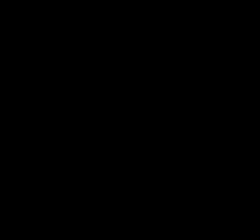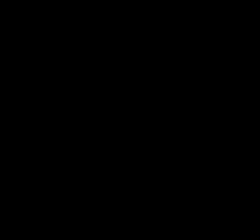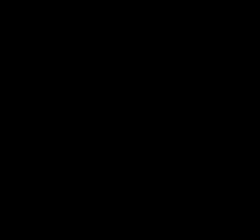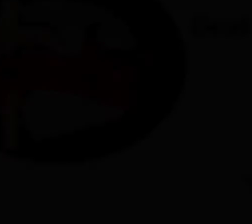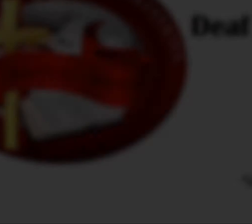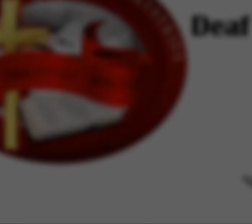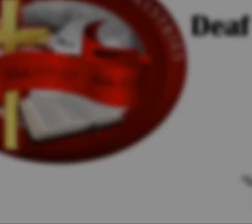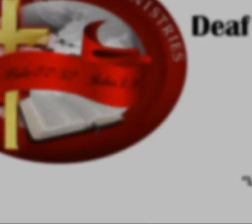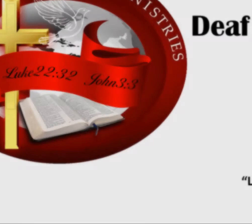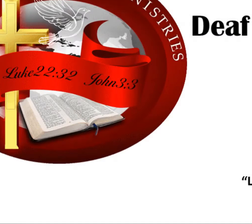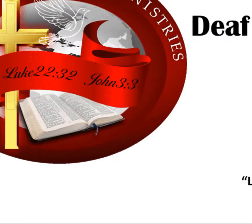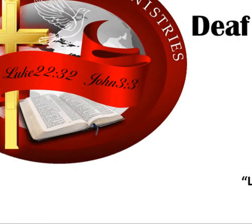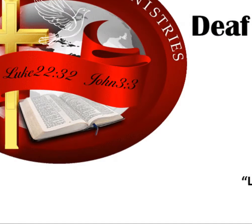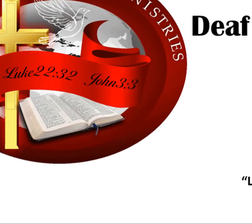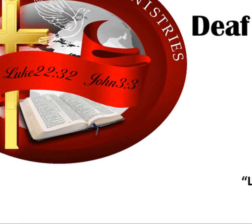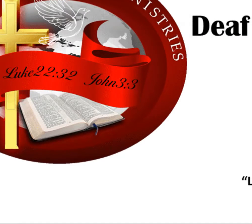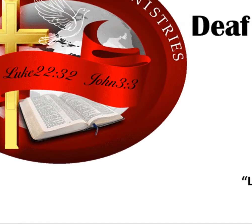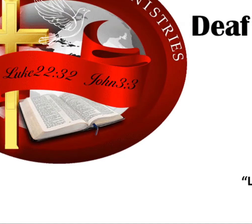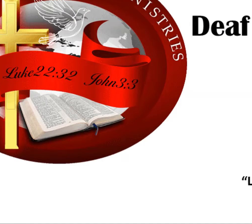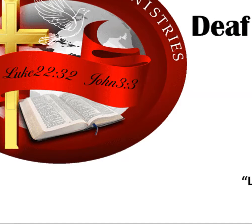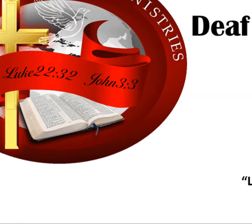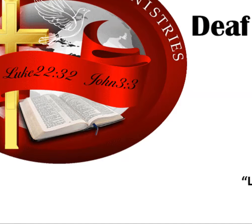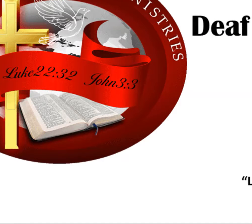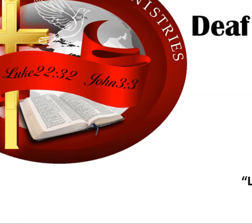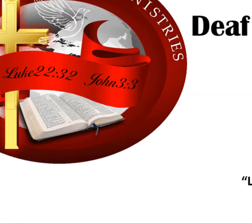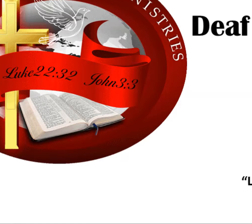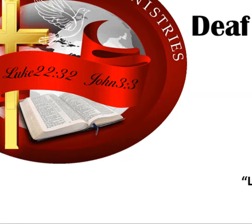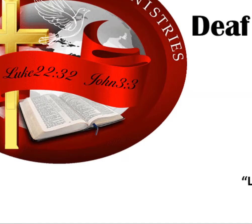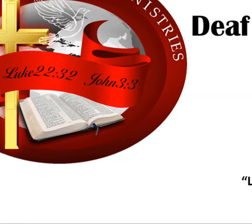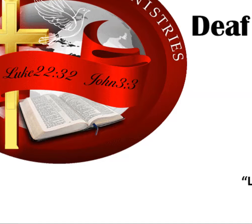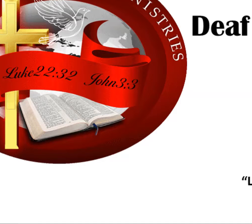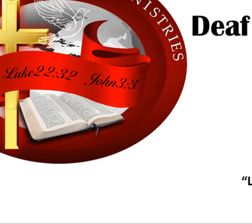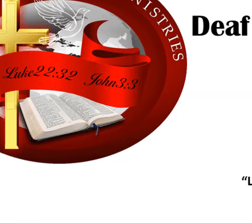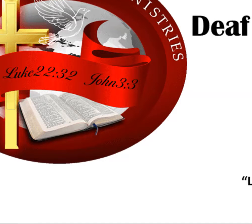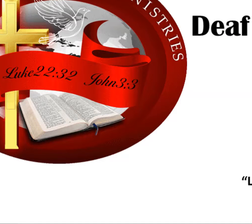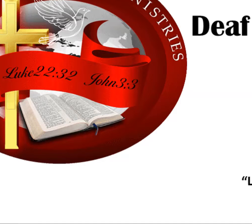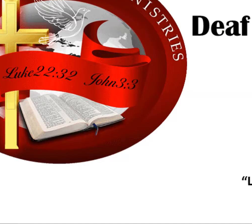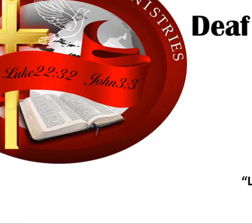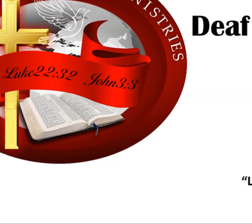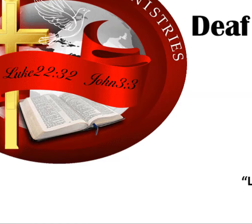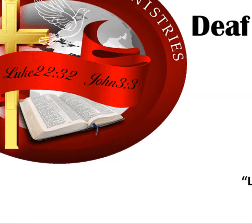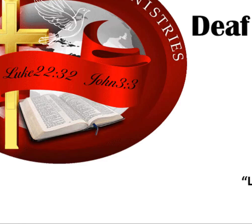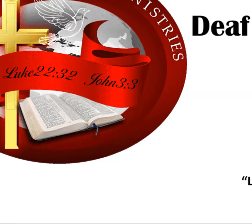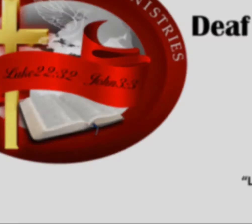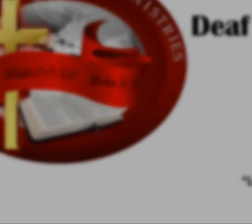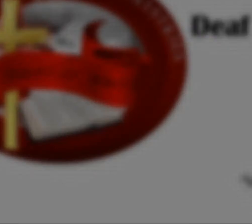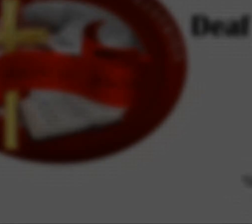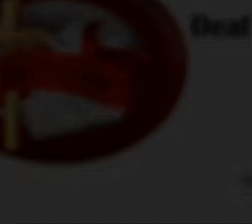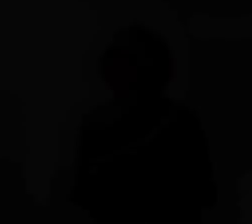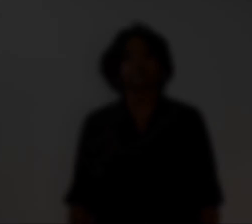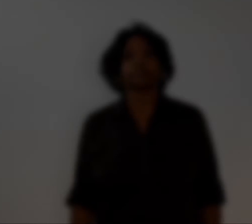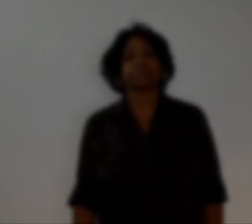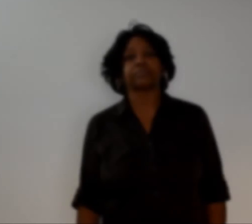That's why I'm here. That's why I'm here. Can you lift up your hands, close your eyes, and sing it? Tell him, say, Lord, you